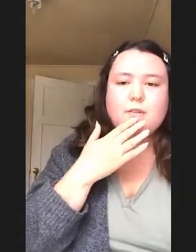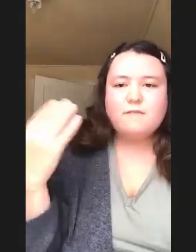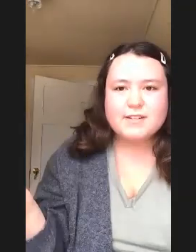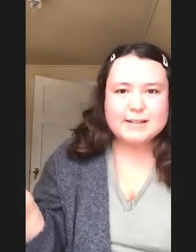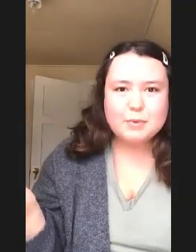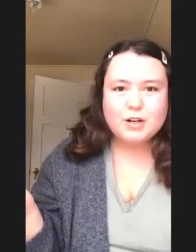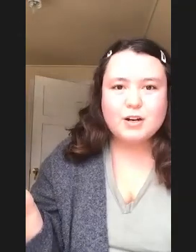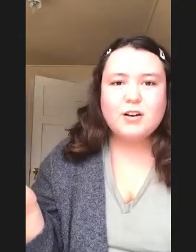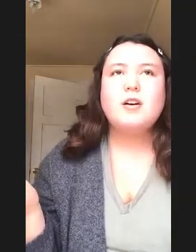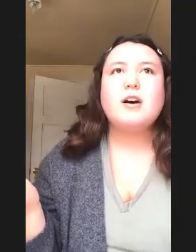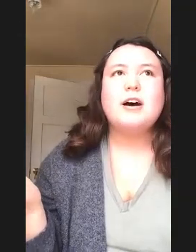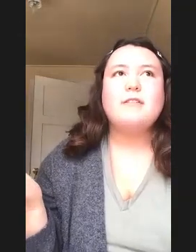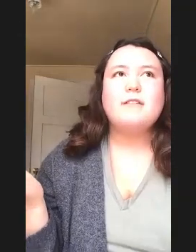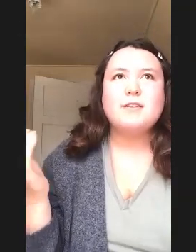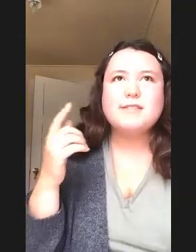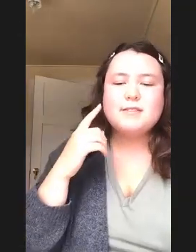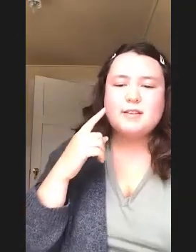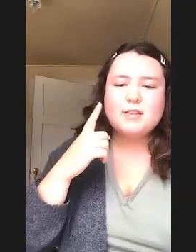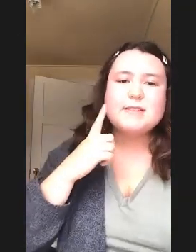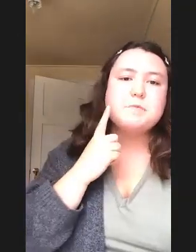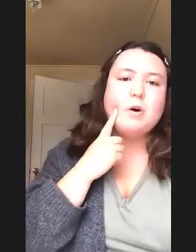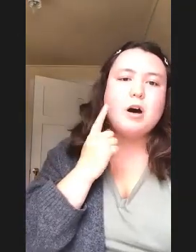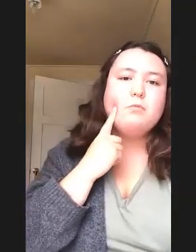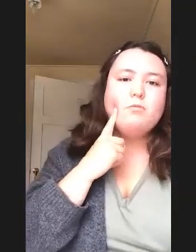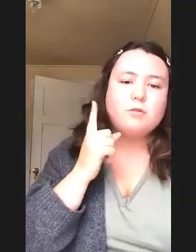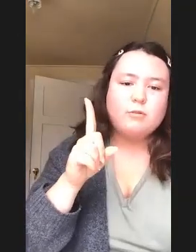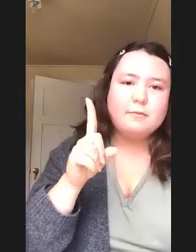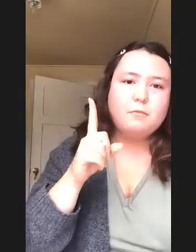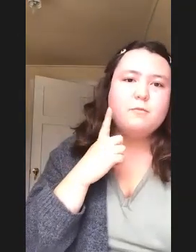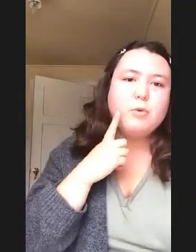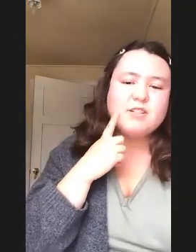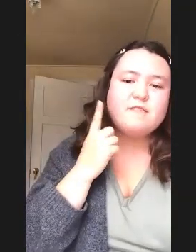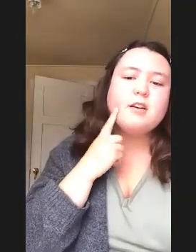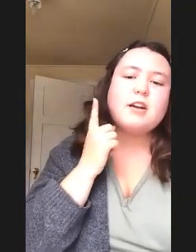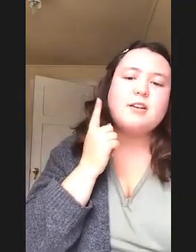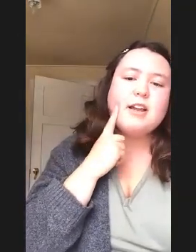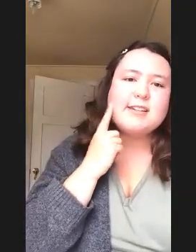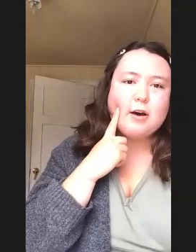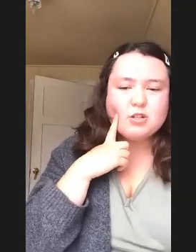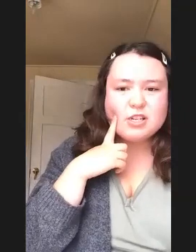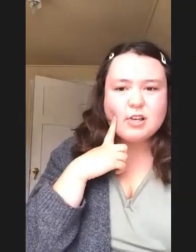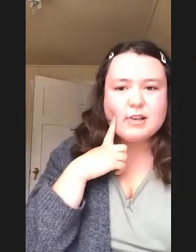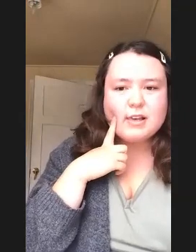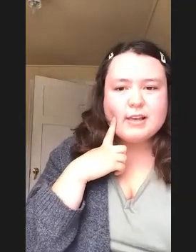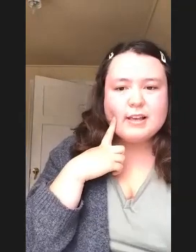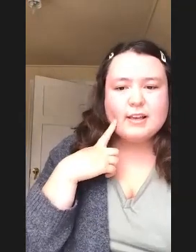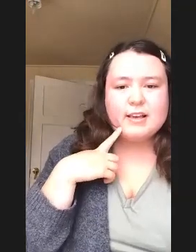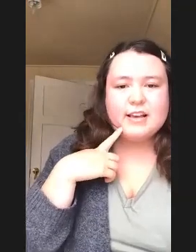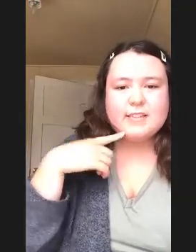for simpler reference, this is mom with one pointer finger, and you kind of tap your cheek. And